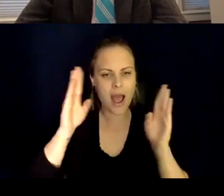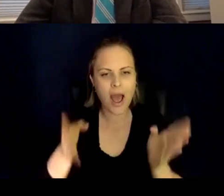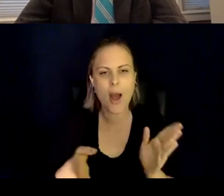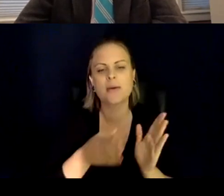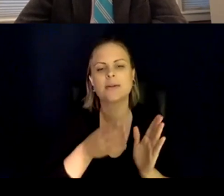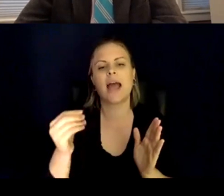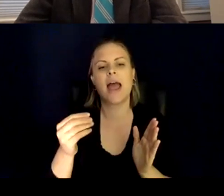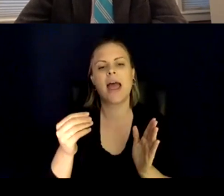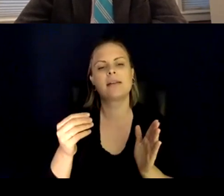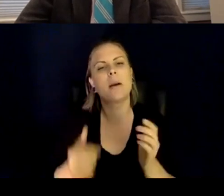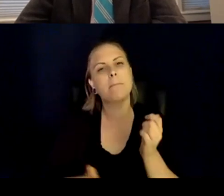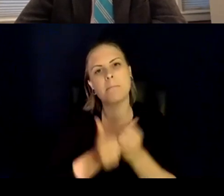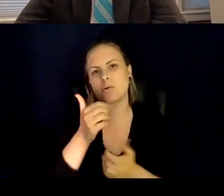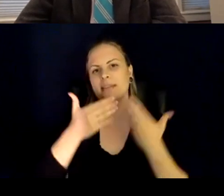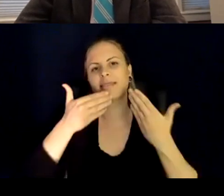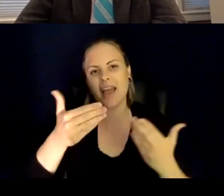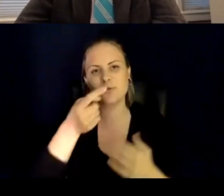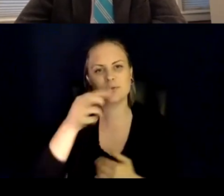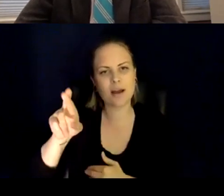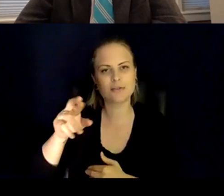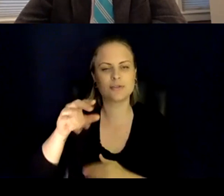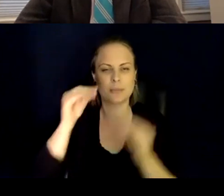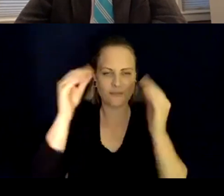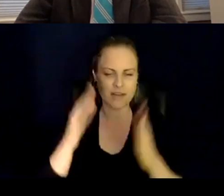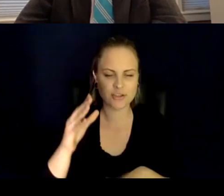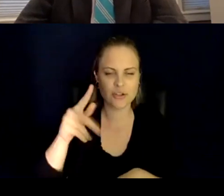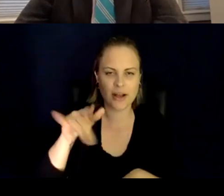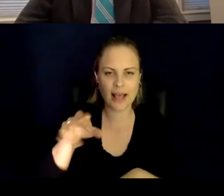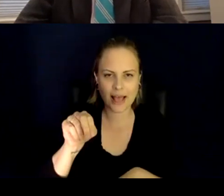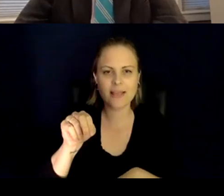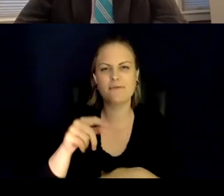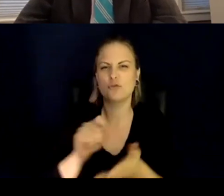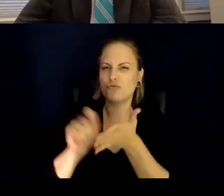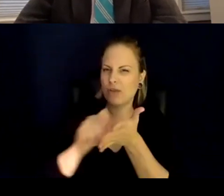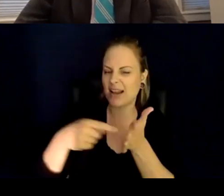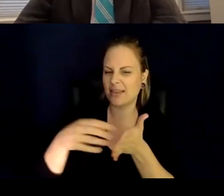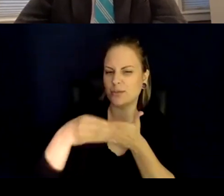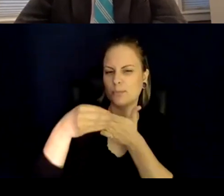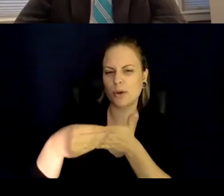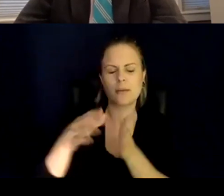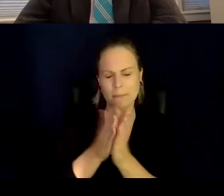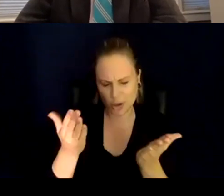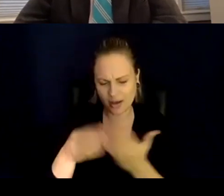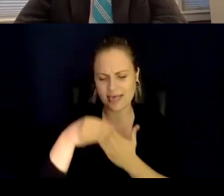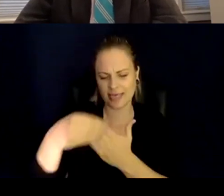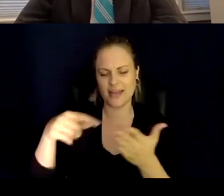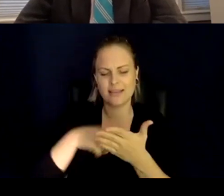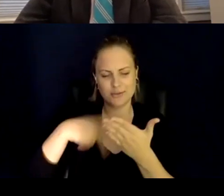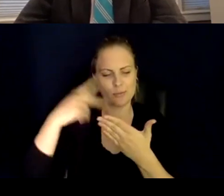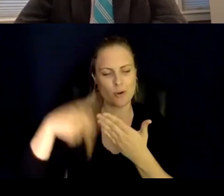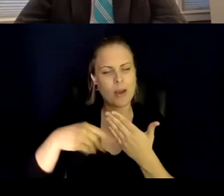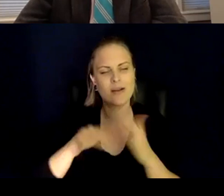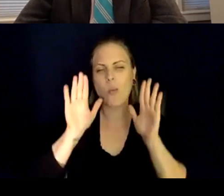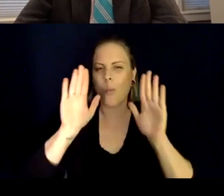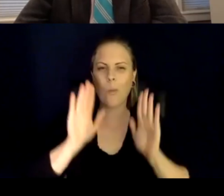to Dr. Gillin for joining us for this, for writing this book, for leading this program, and for a truly wonderful